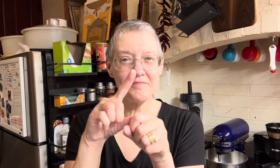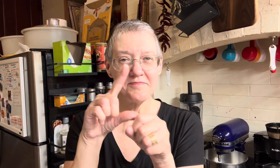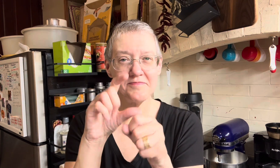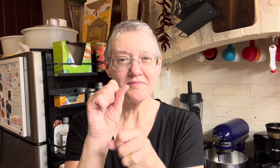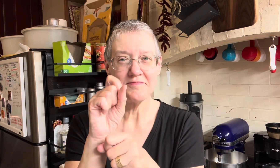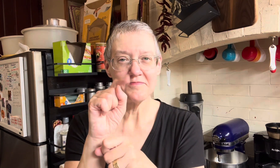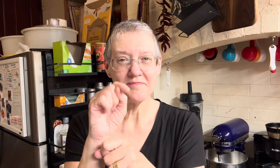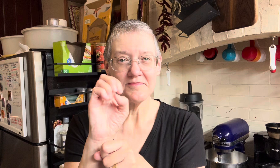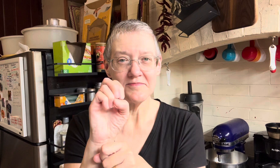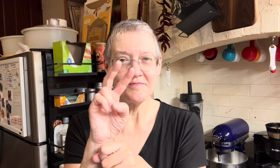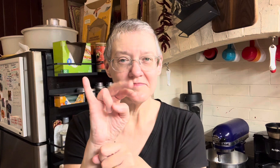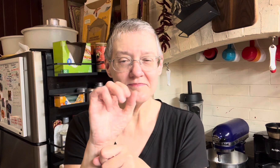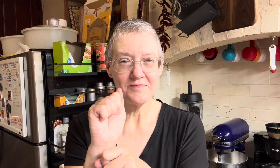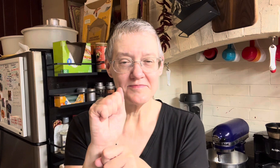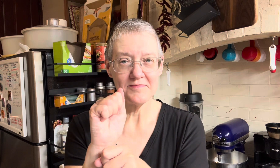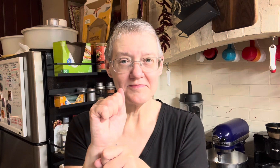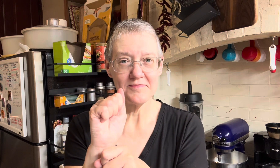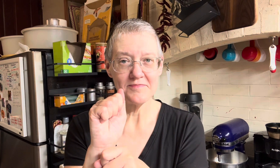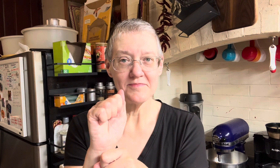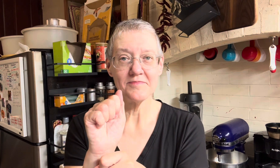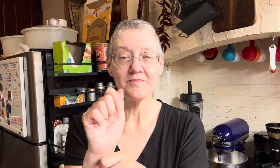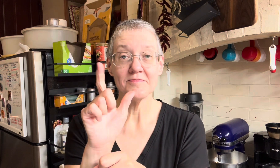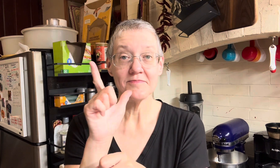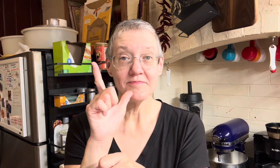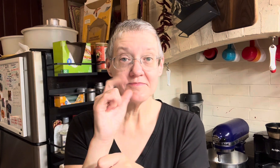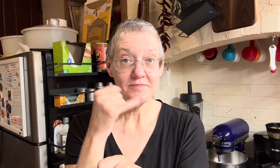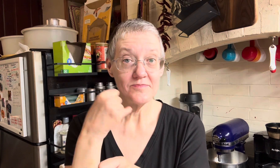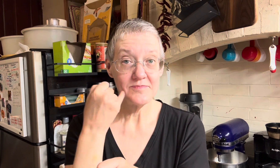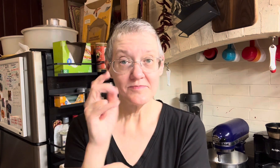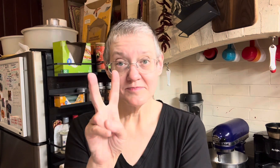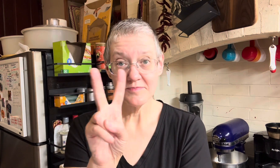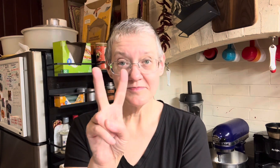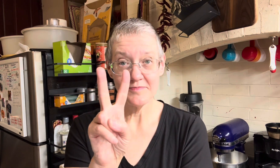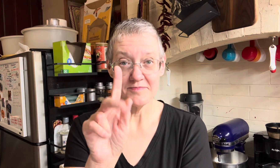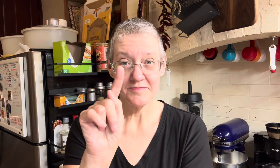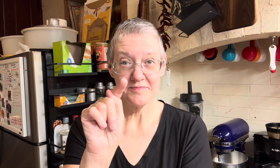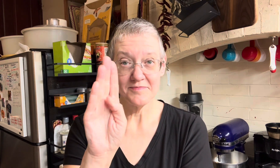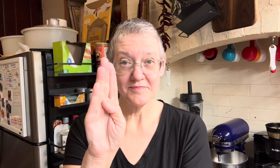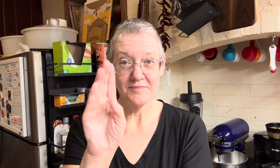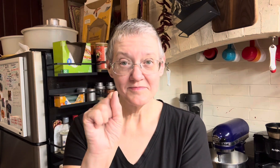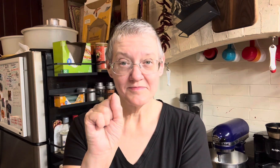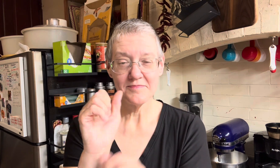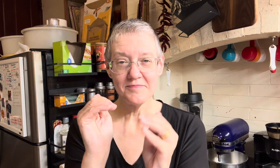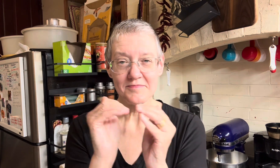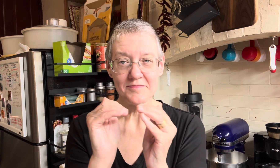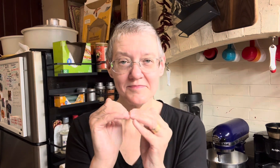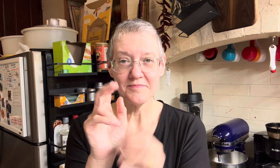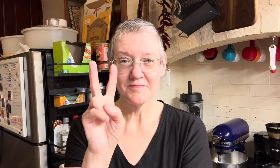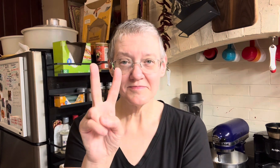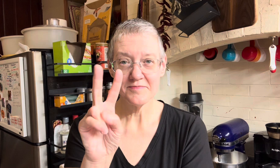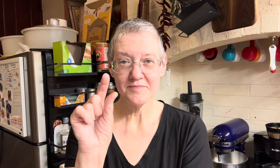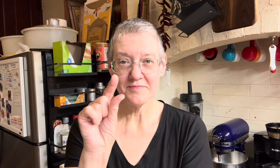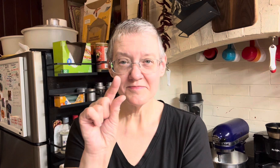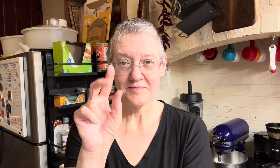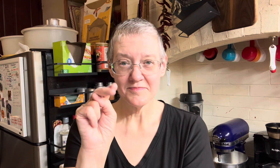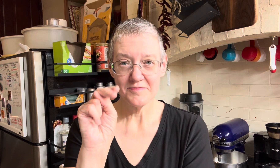little bit more liquid stevia. And the lemon juice is 2 grams of net carbs, 2 tablespoons